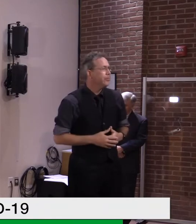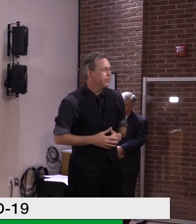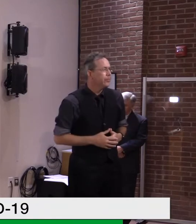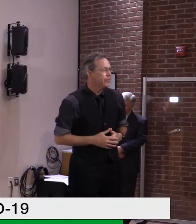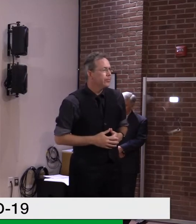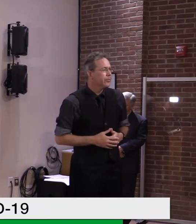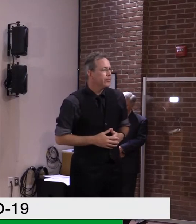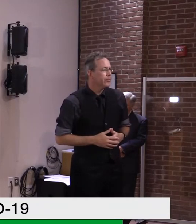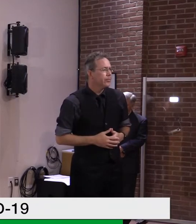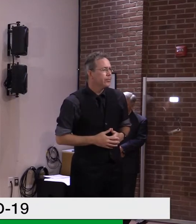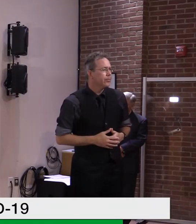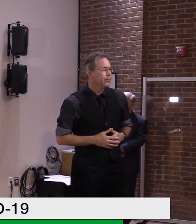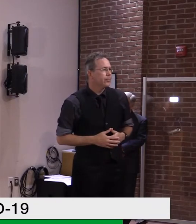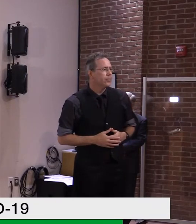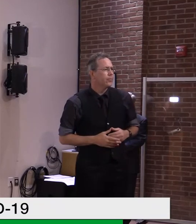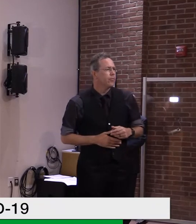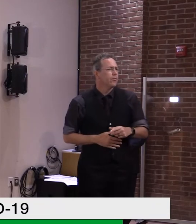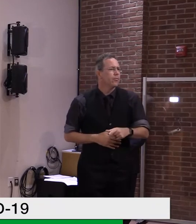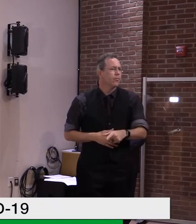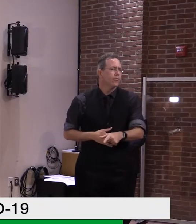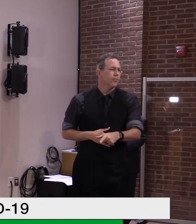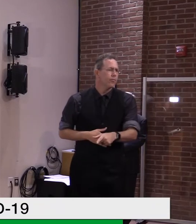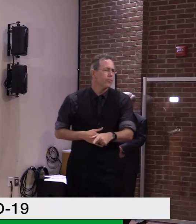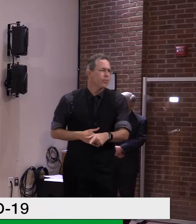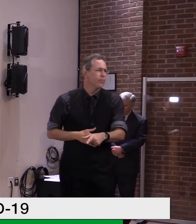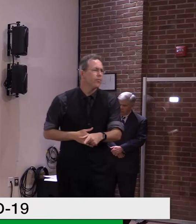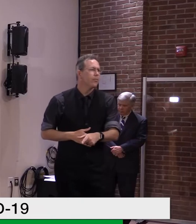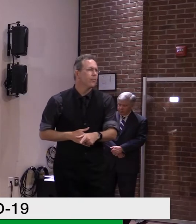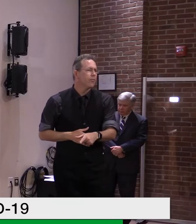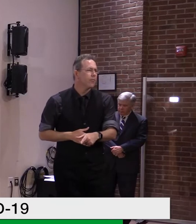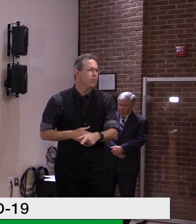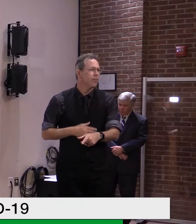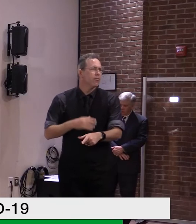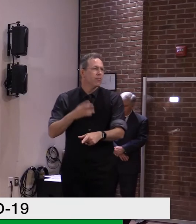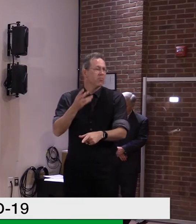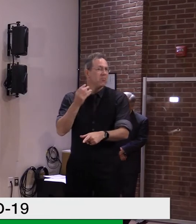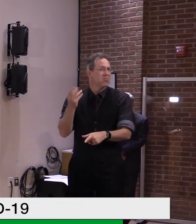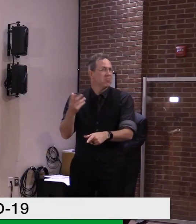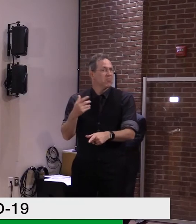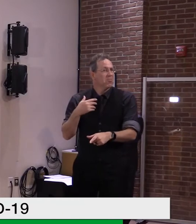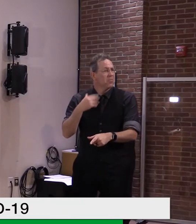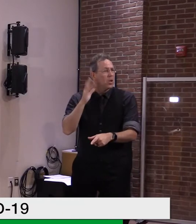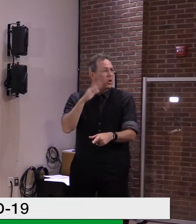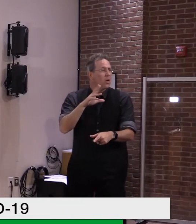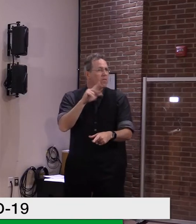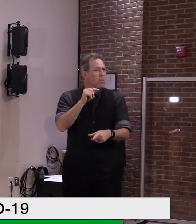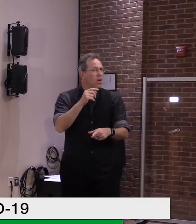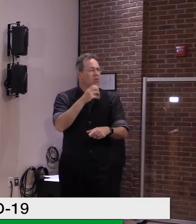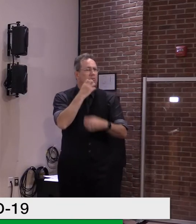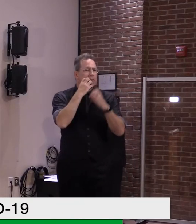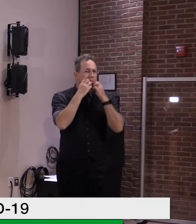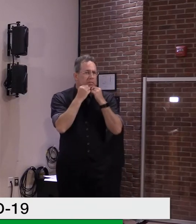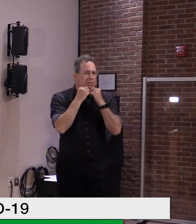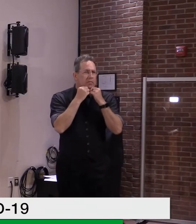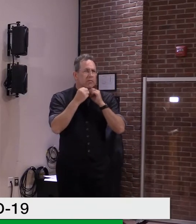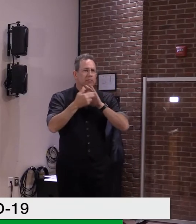I know there's, you know, with Vermont has been pretty protective of the Vermont brand over the years, and there's been a lot of